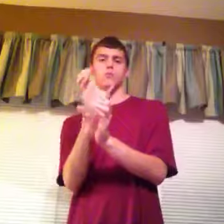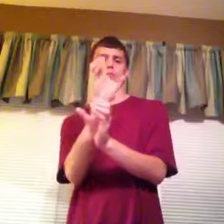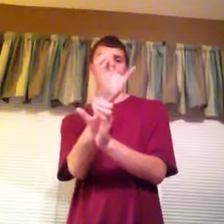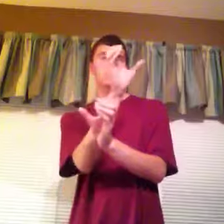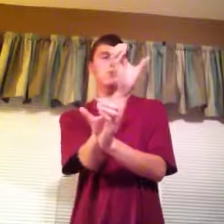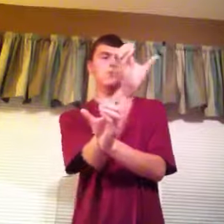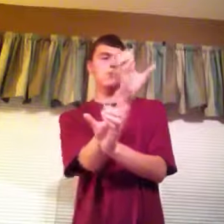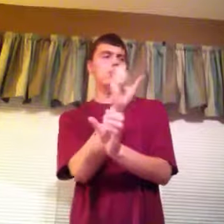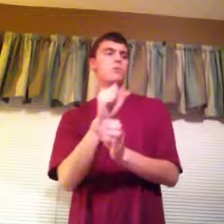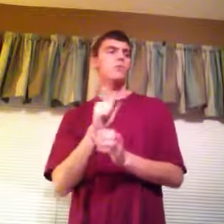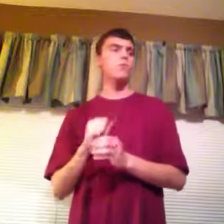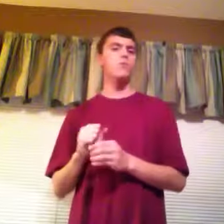Thank you.